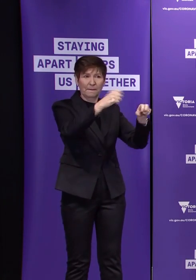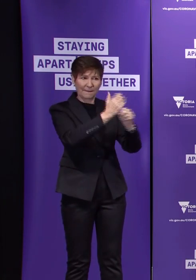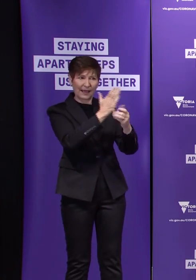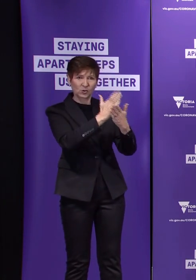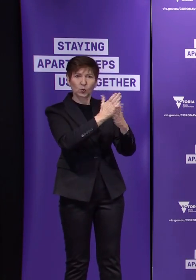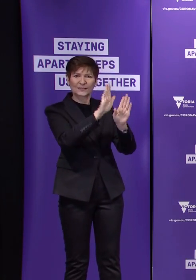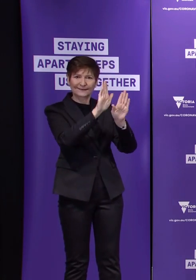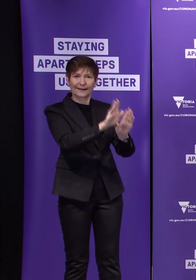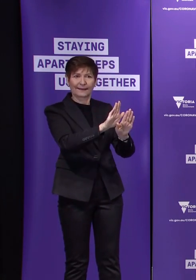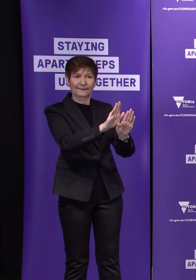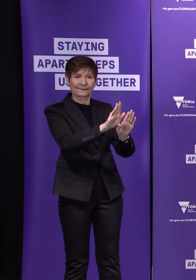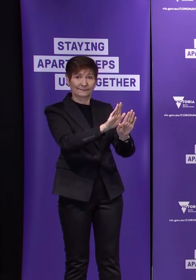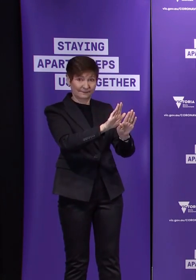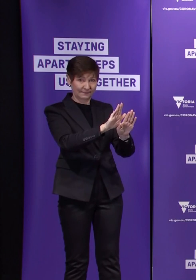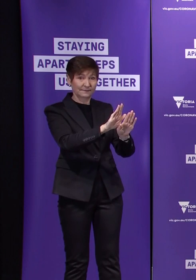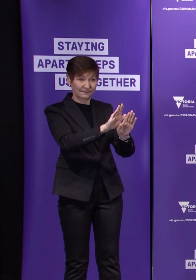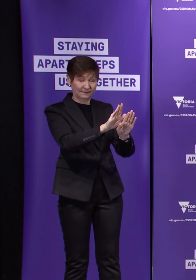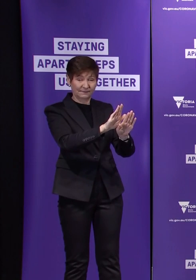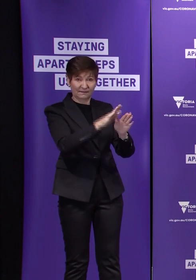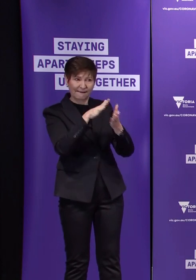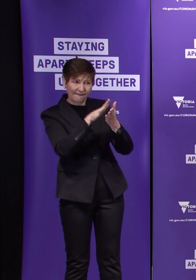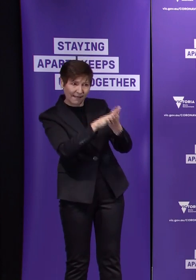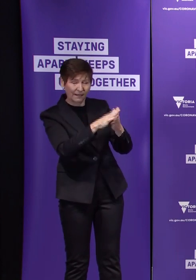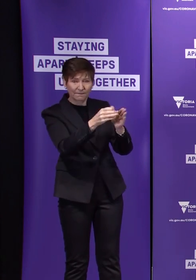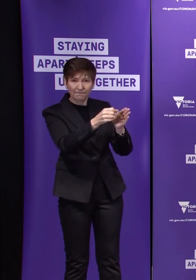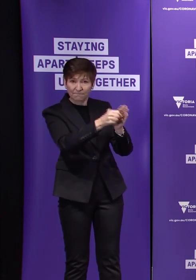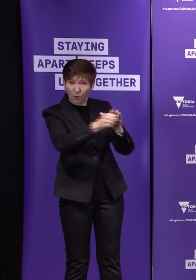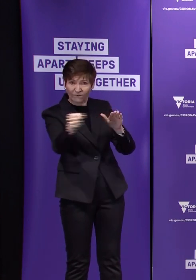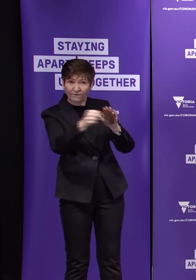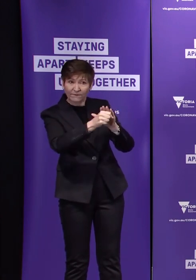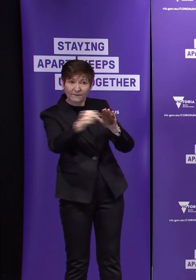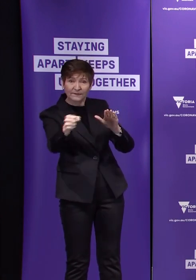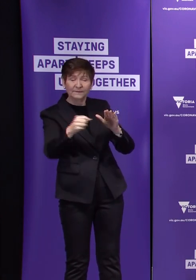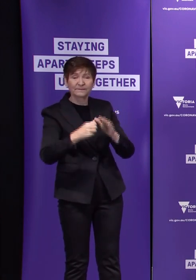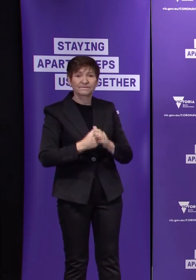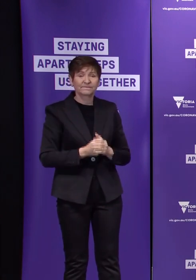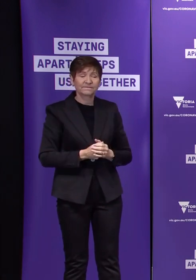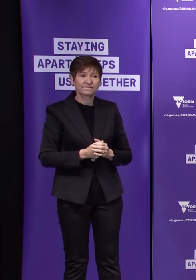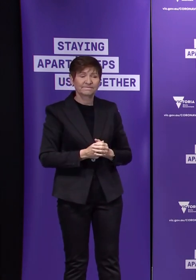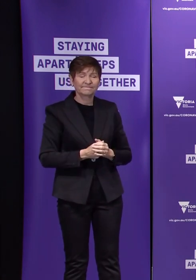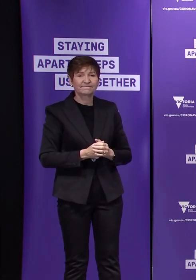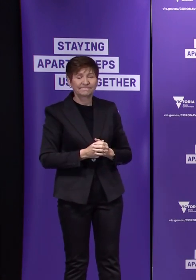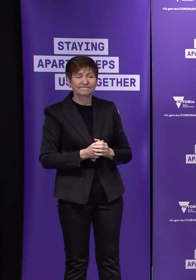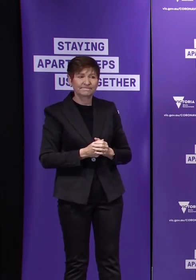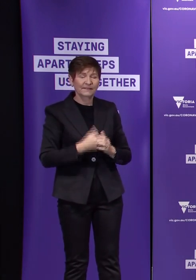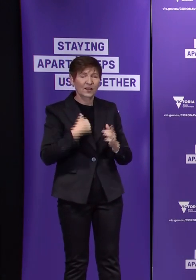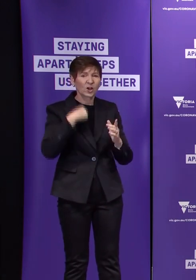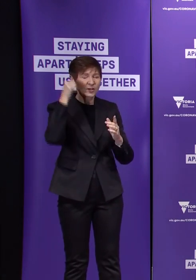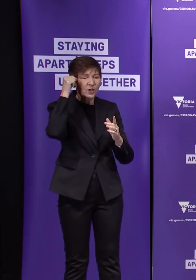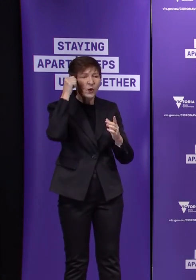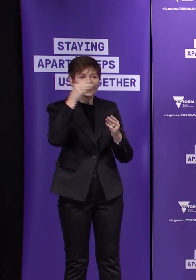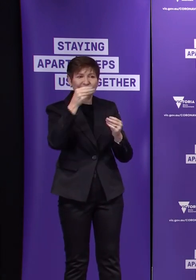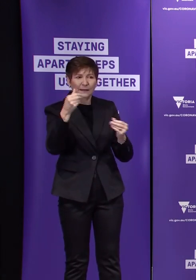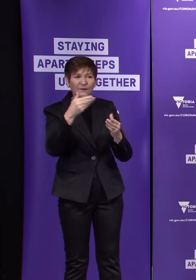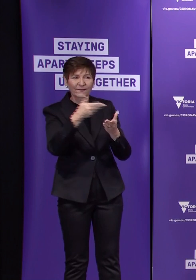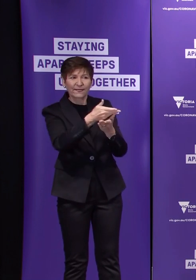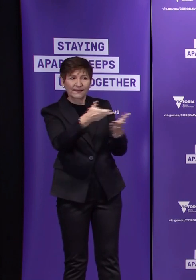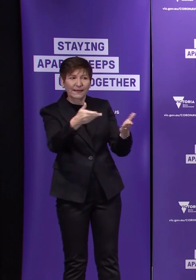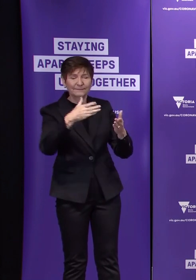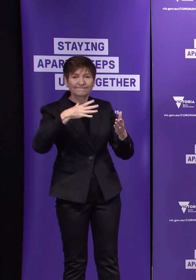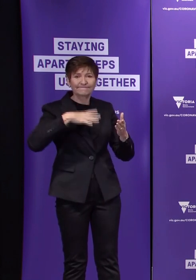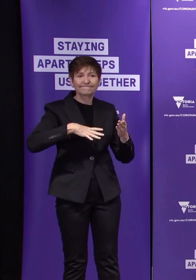Transfers of health management, so people who need to be managed and get care from a health point of